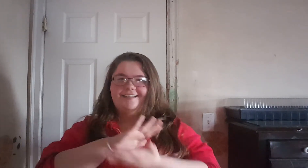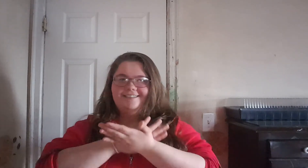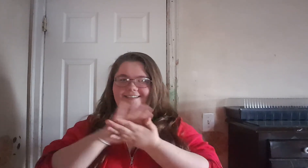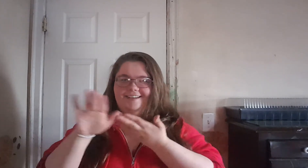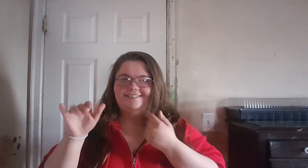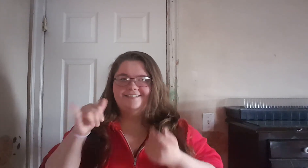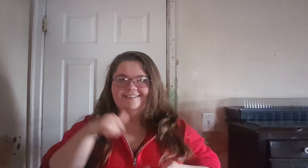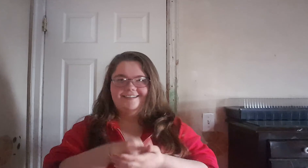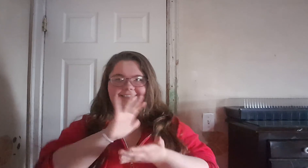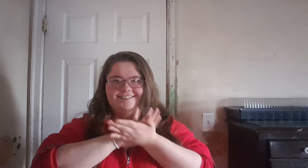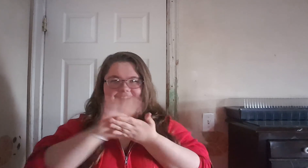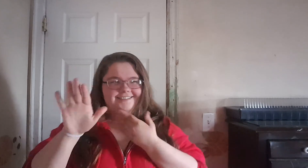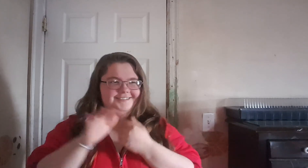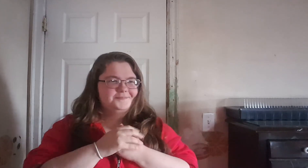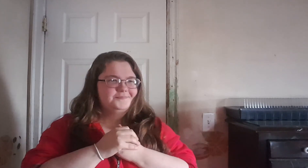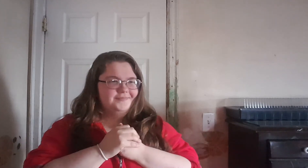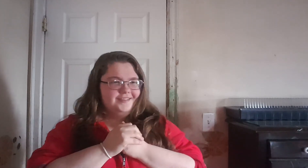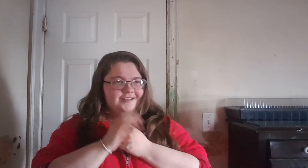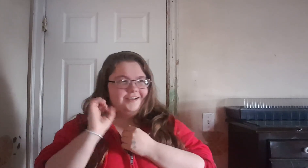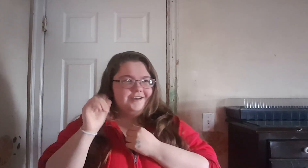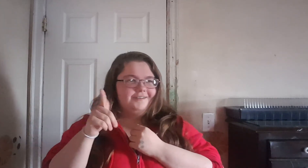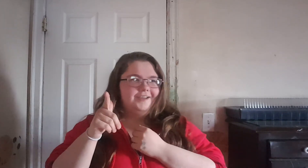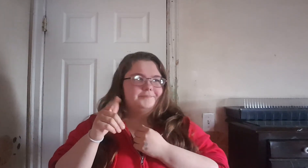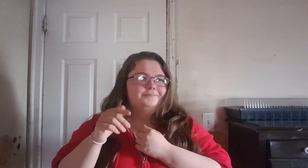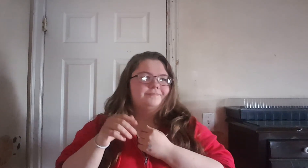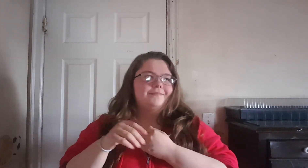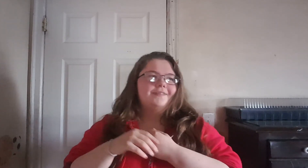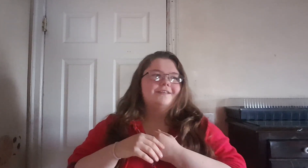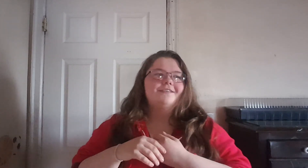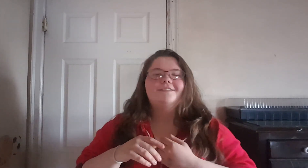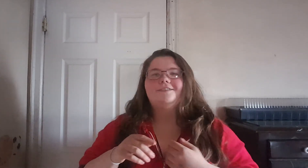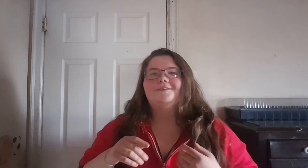that's nice that's nice okay so